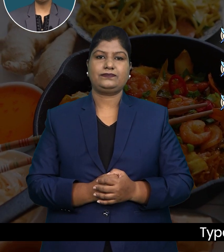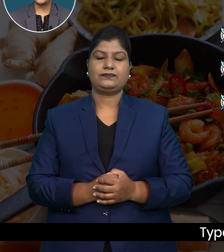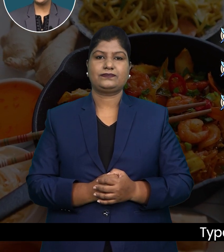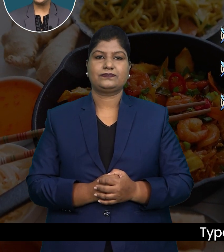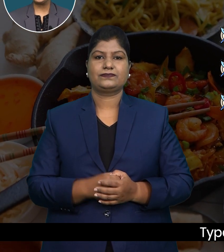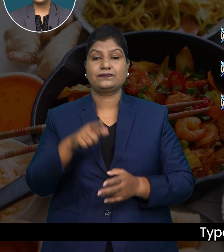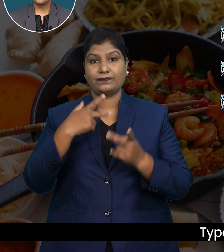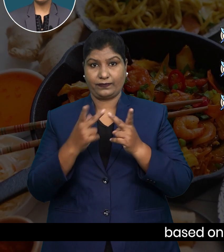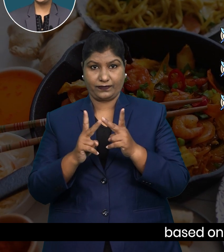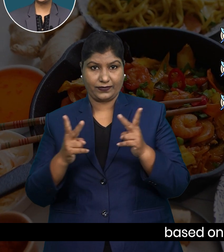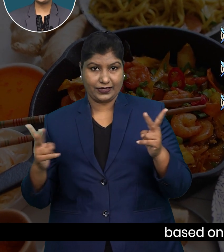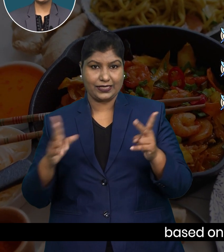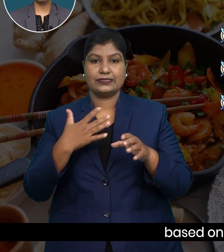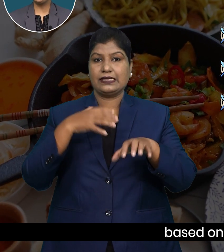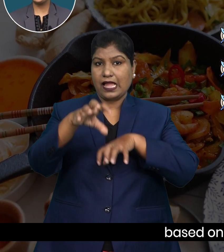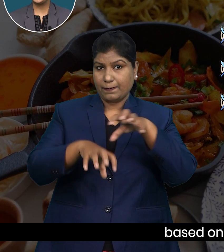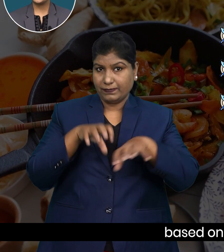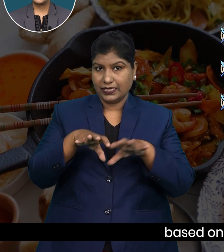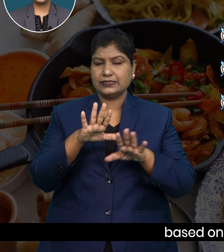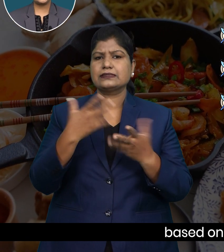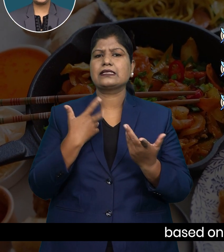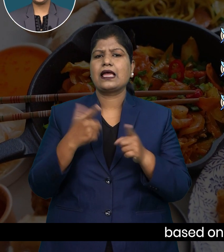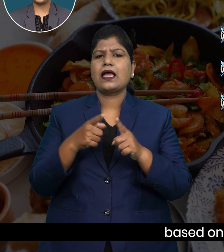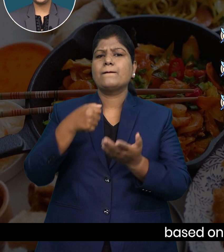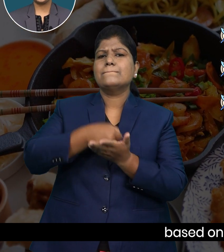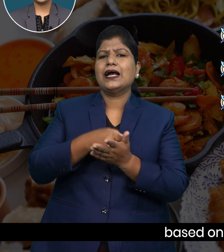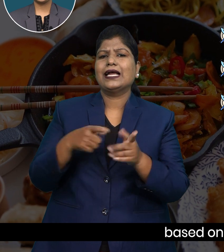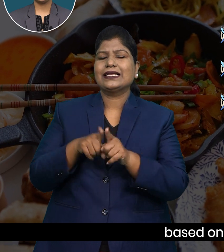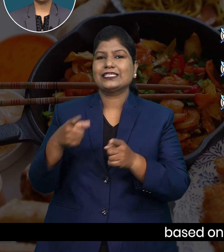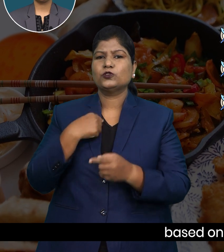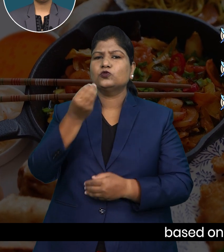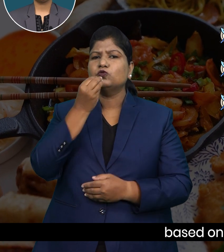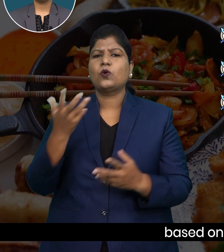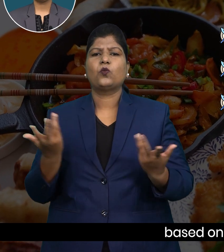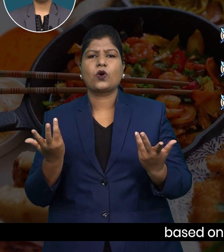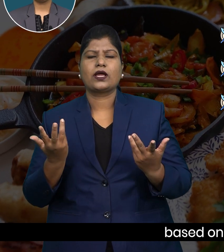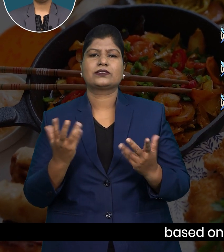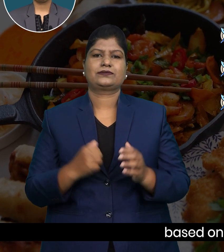types of animals based on the foods they eat,